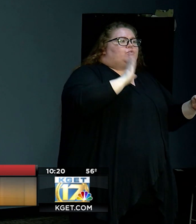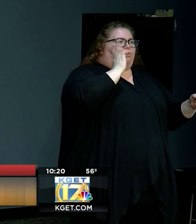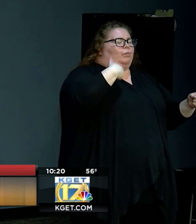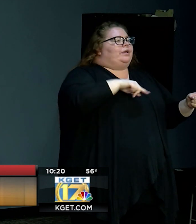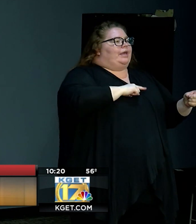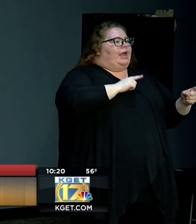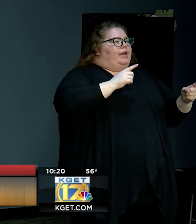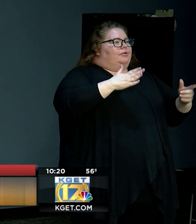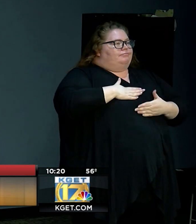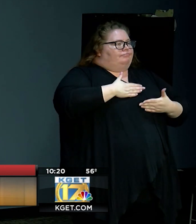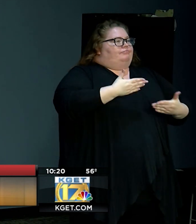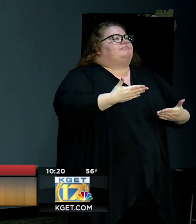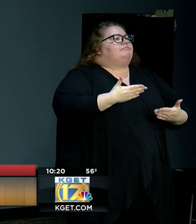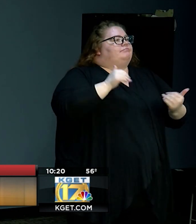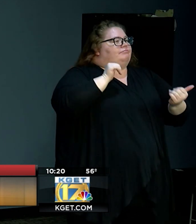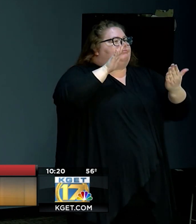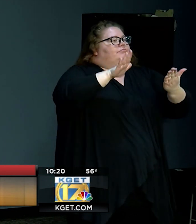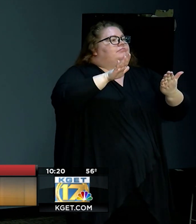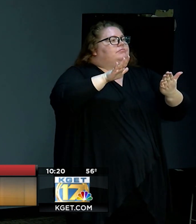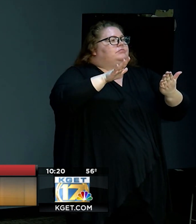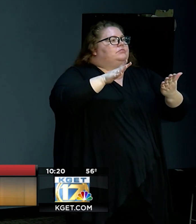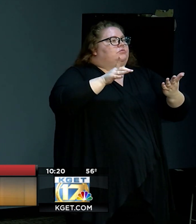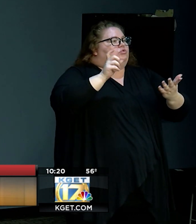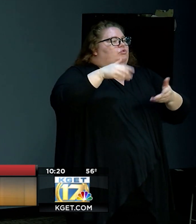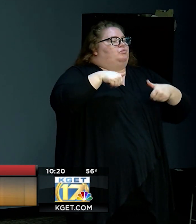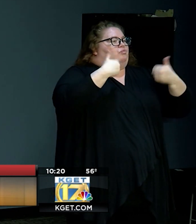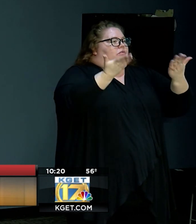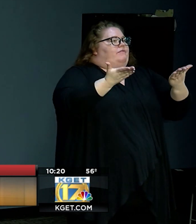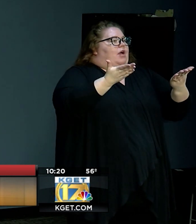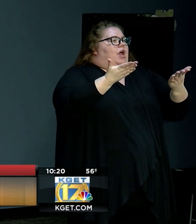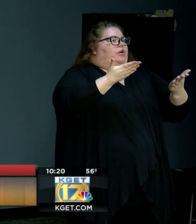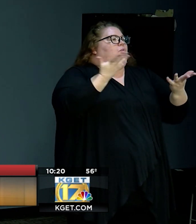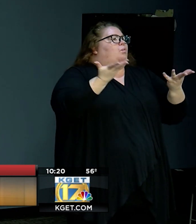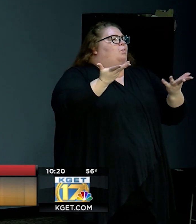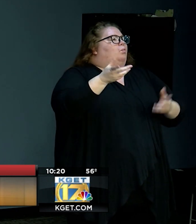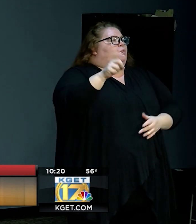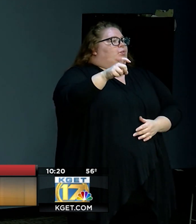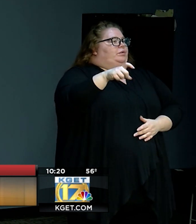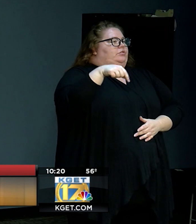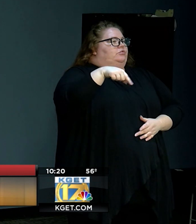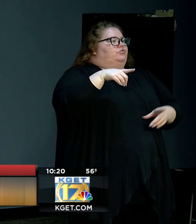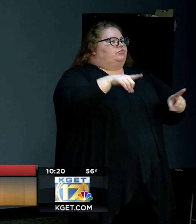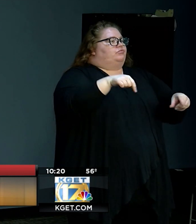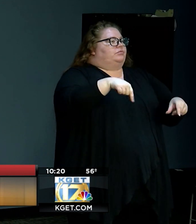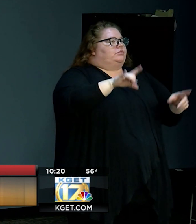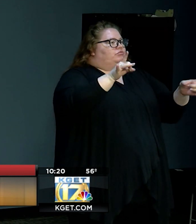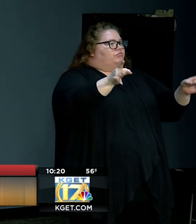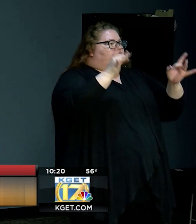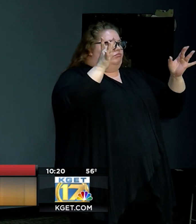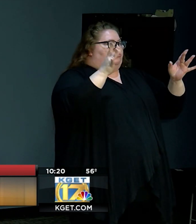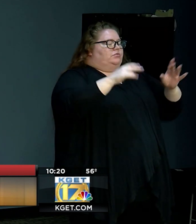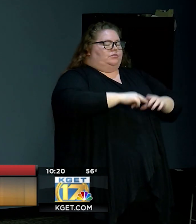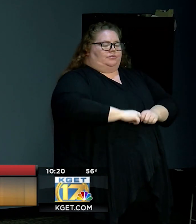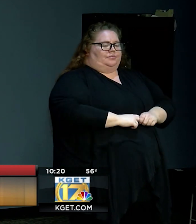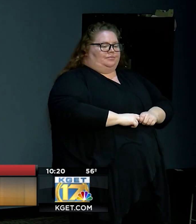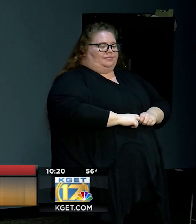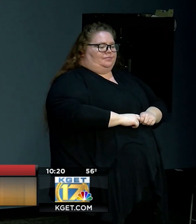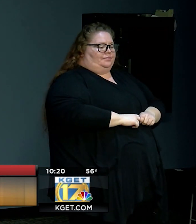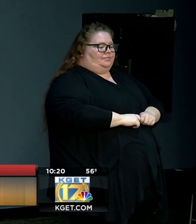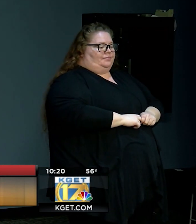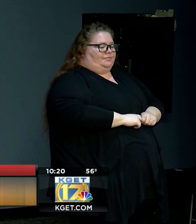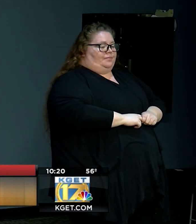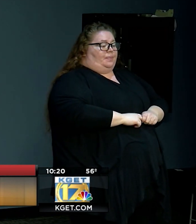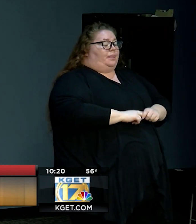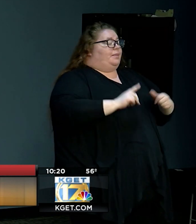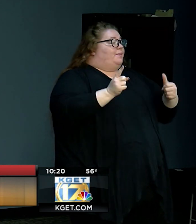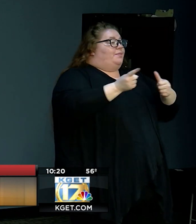the needs of our citizens and the community during this crisis. One of our first efforts that we put forth,